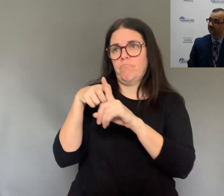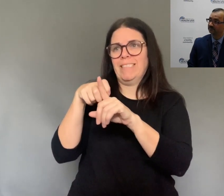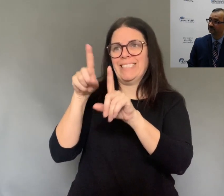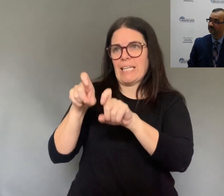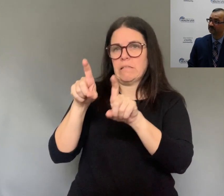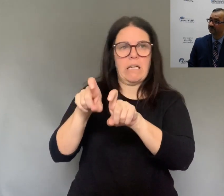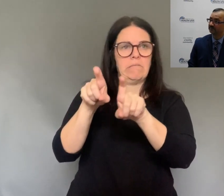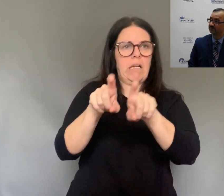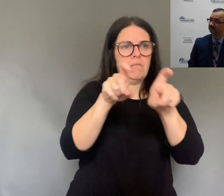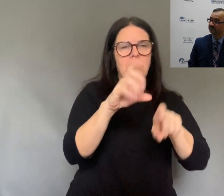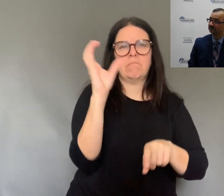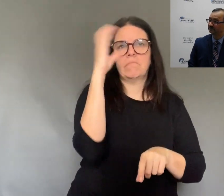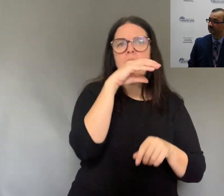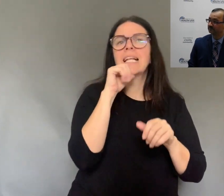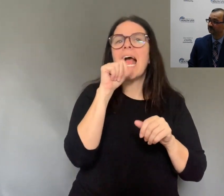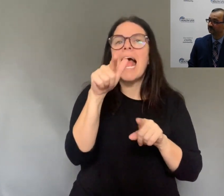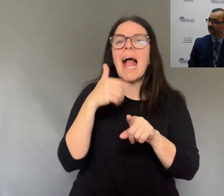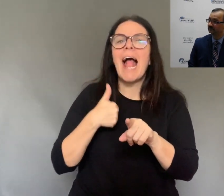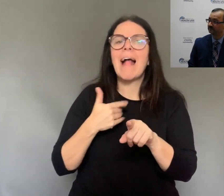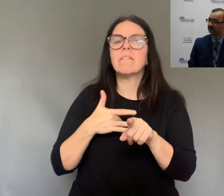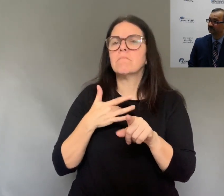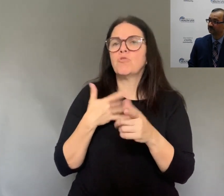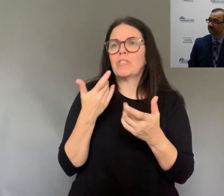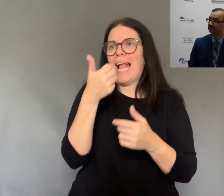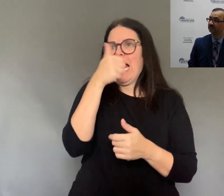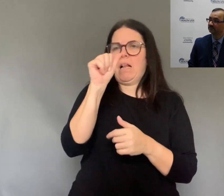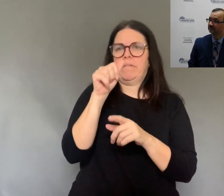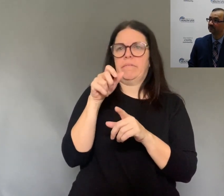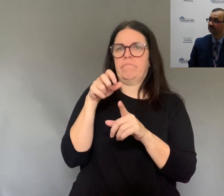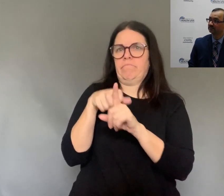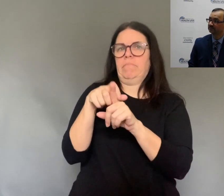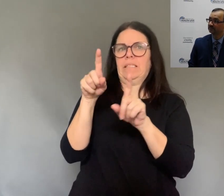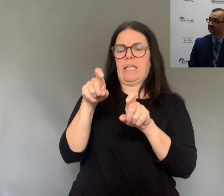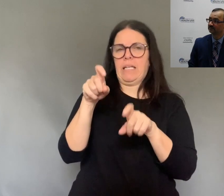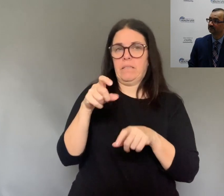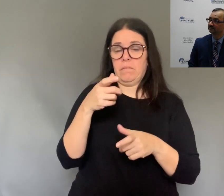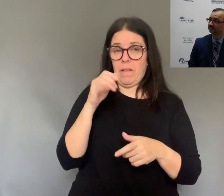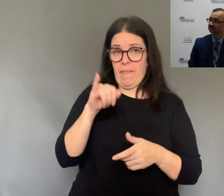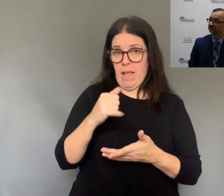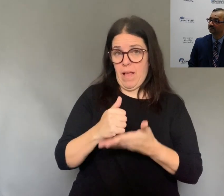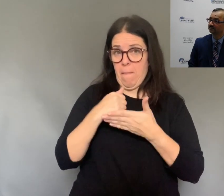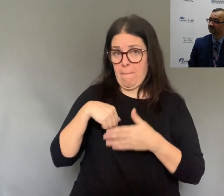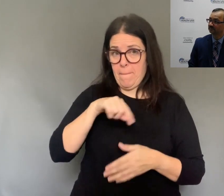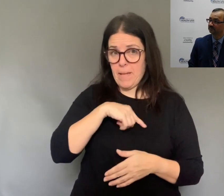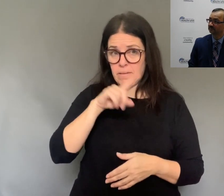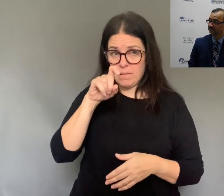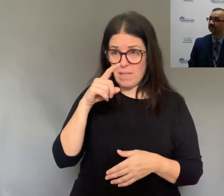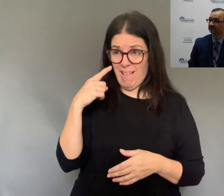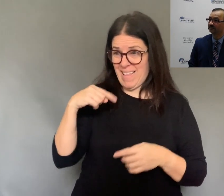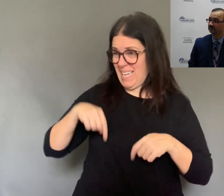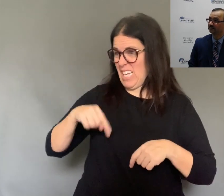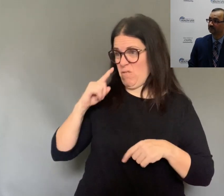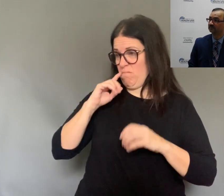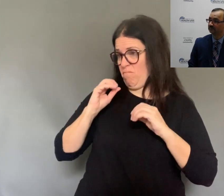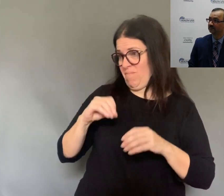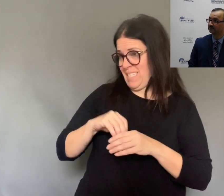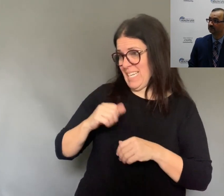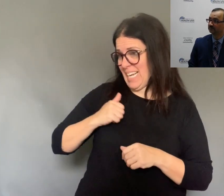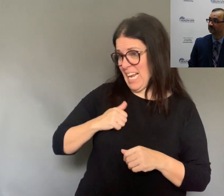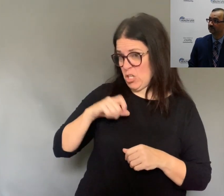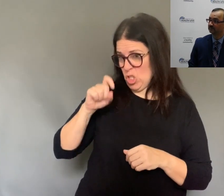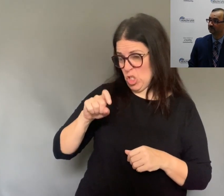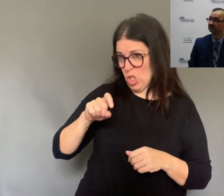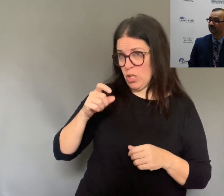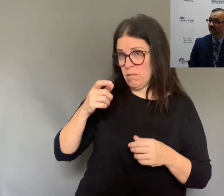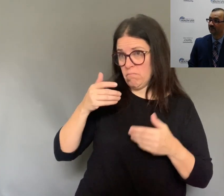public, though, I guess I forget what state was doing. I think New York and California are doing this, where they're just randomly testing residents just to see